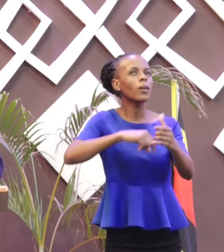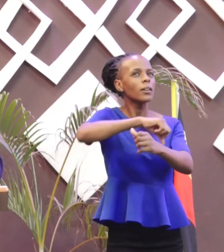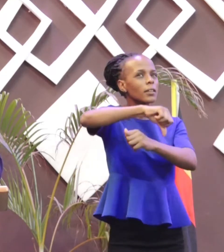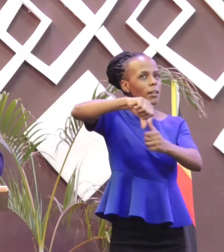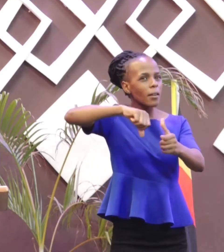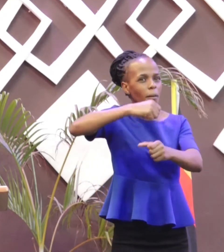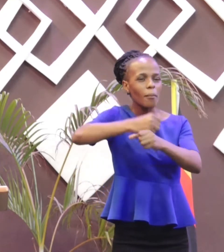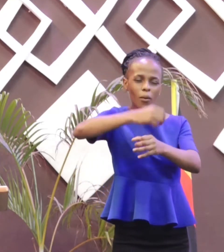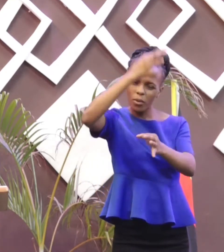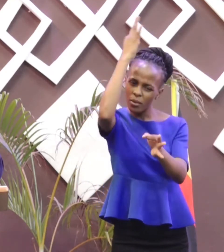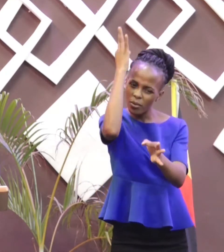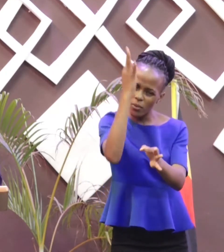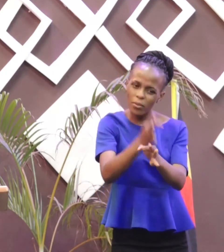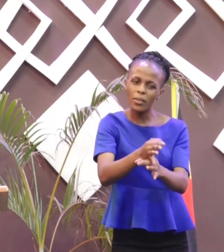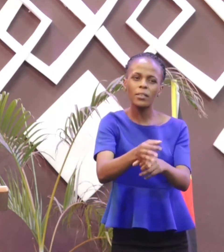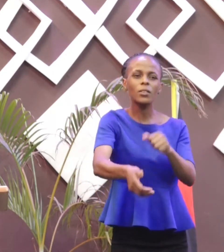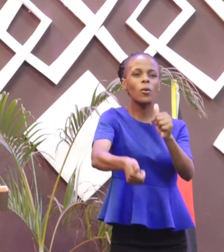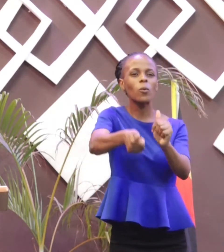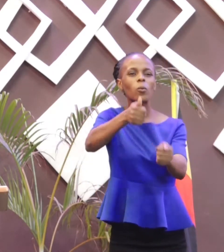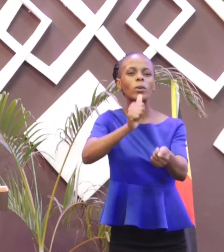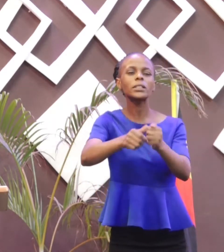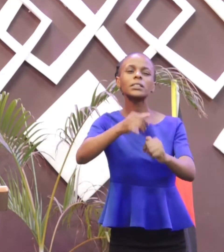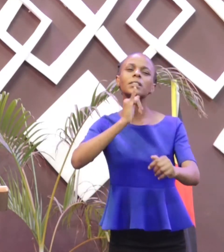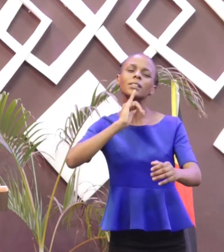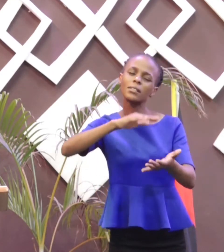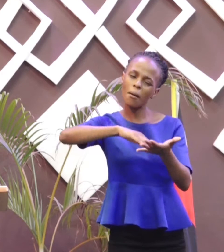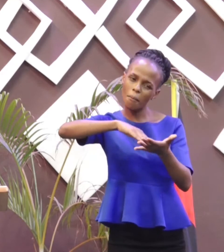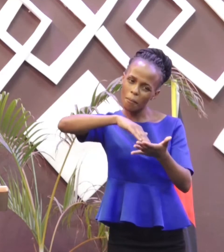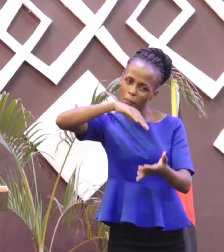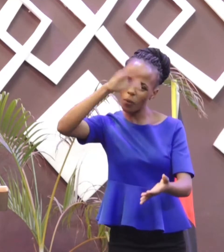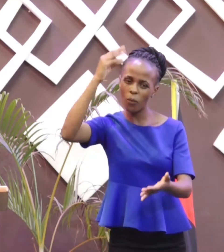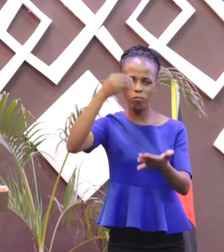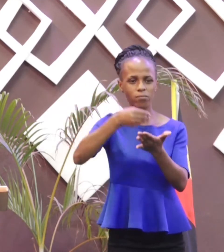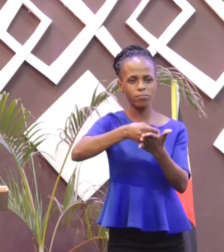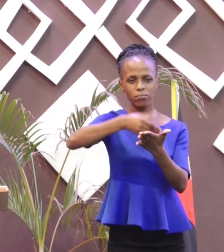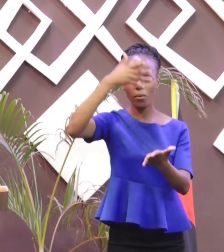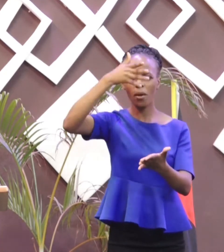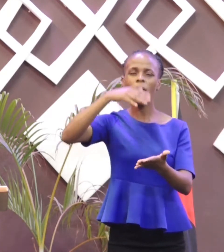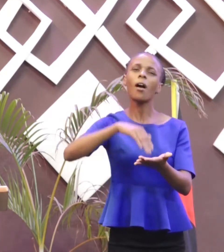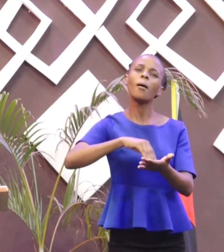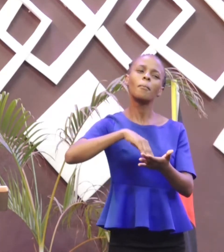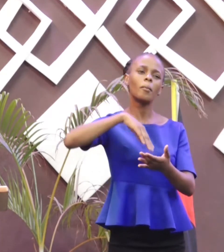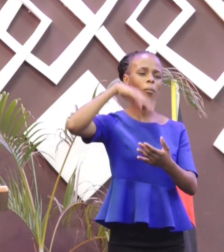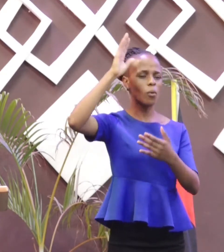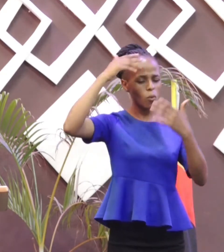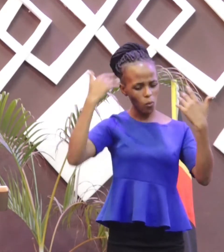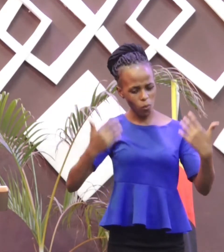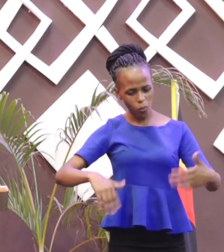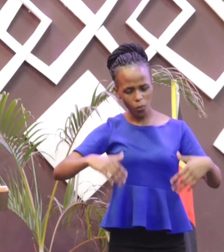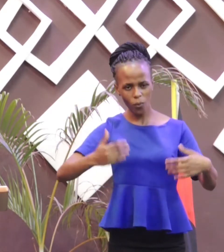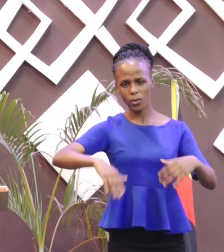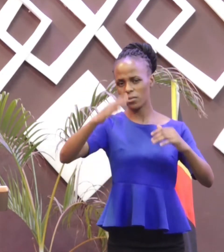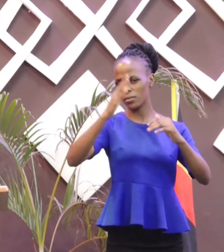worth than gold? Kati bwabanga zaabu agwao ayisibwa mu muliro